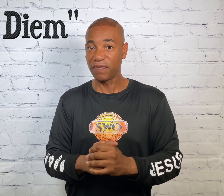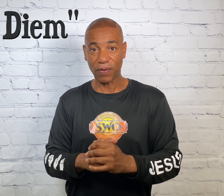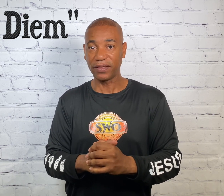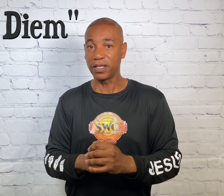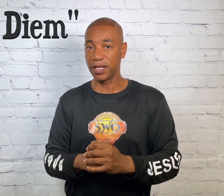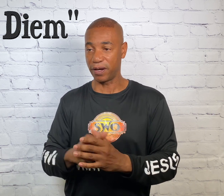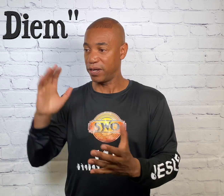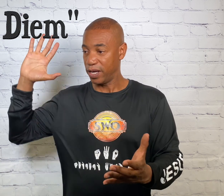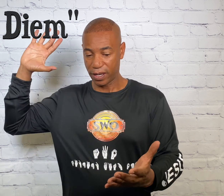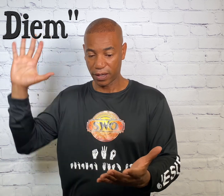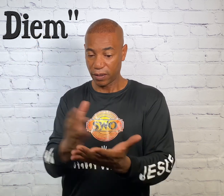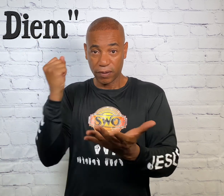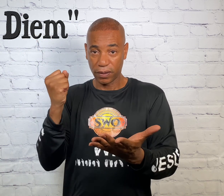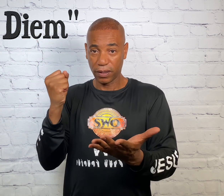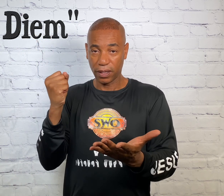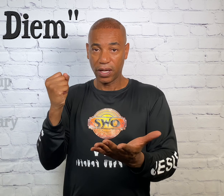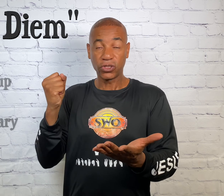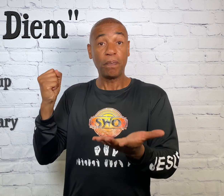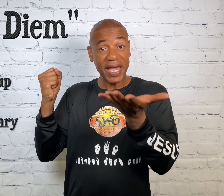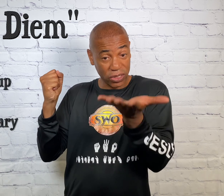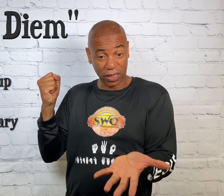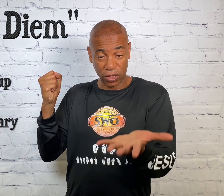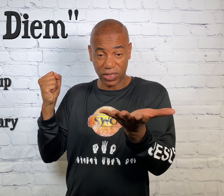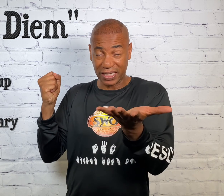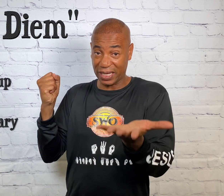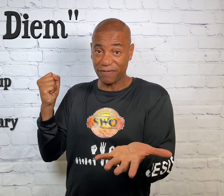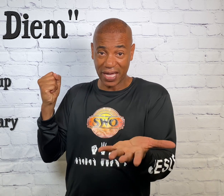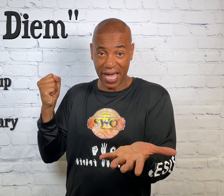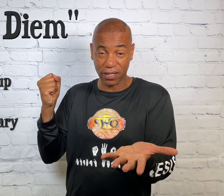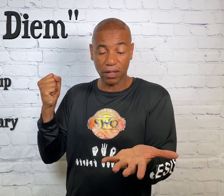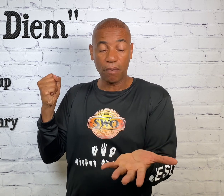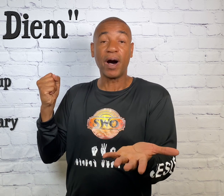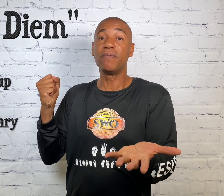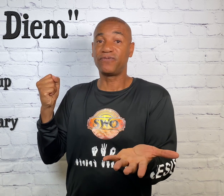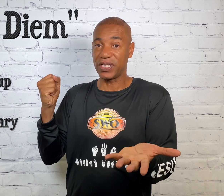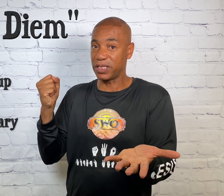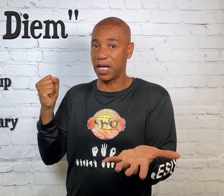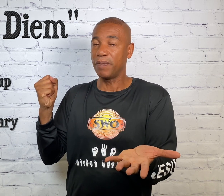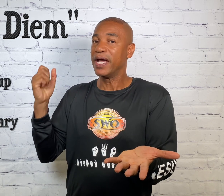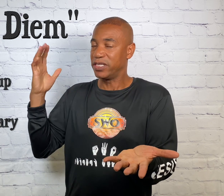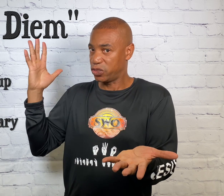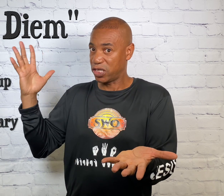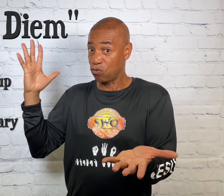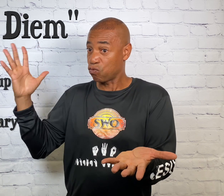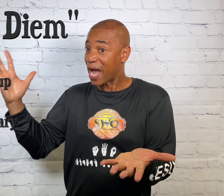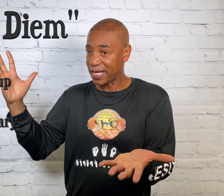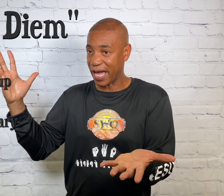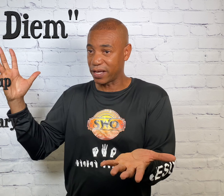right then and there. So basically, you take the left hand, palm facing up, then you take the right hand,